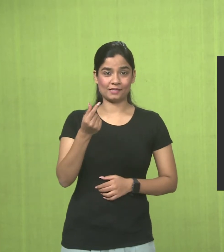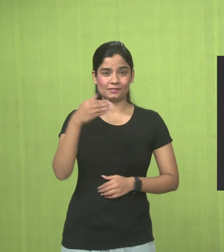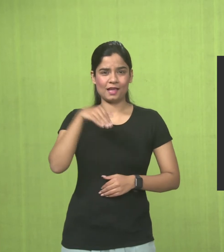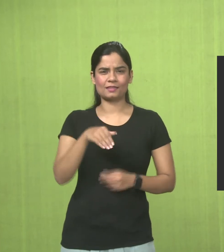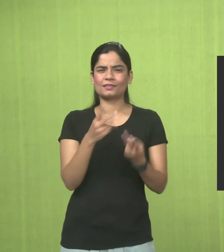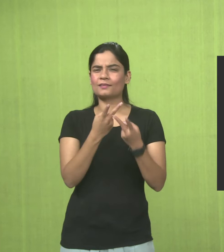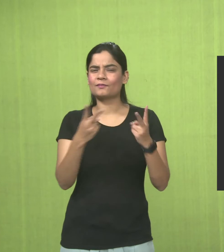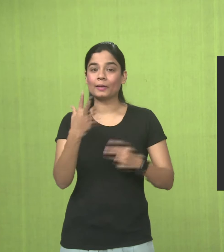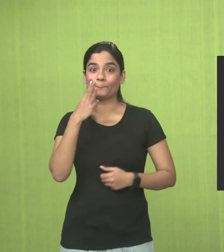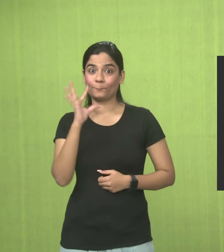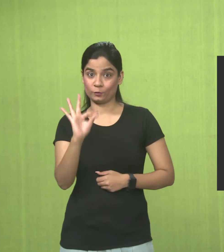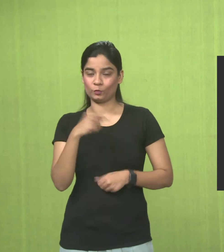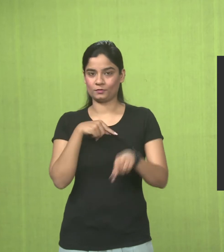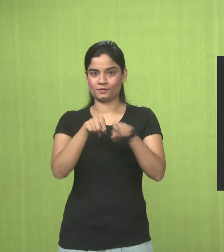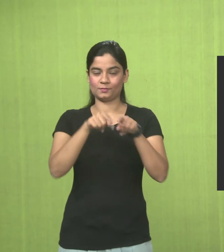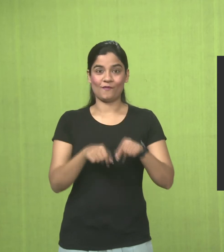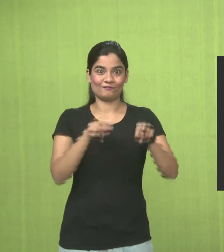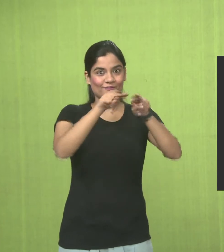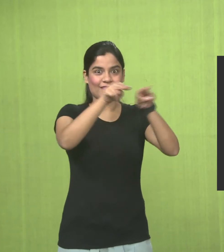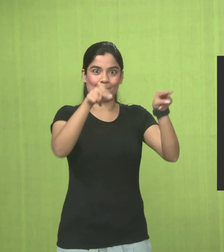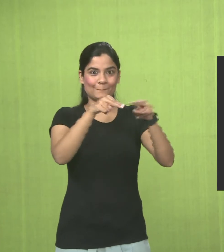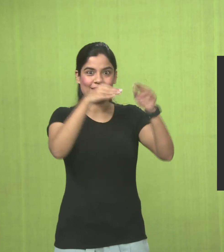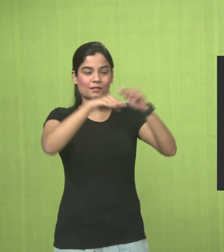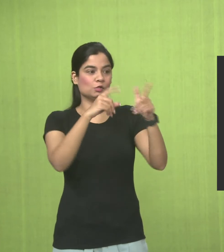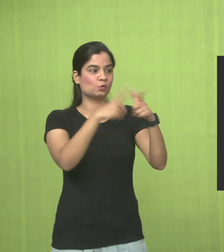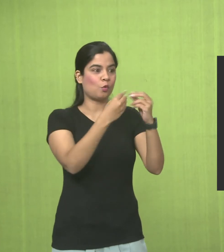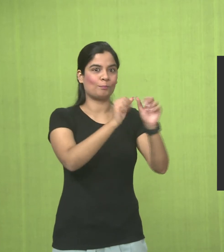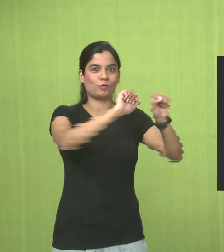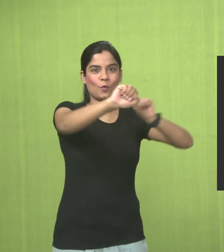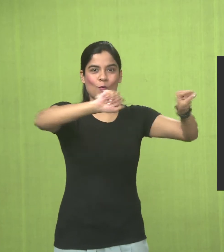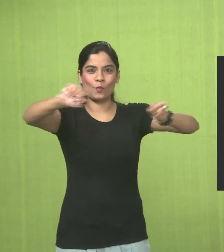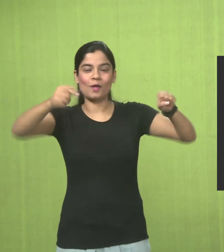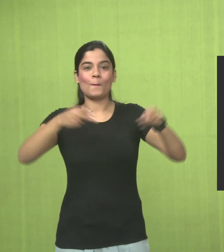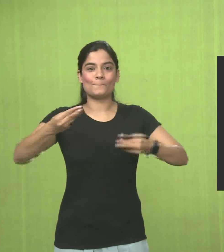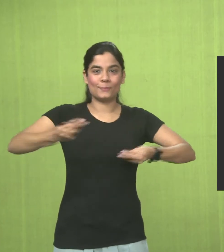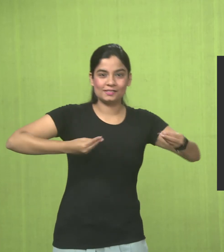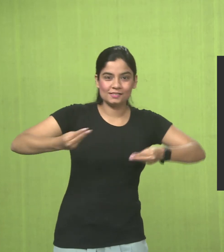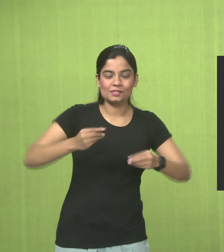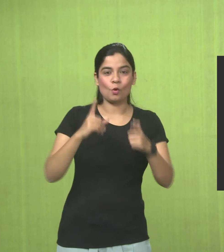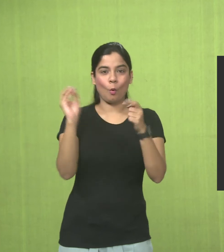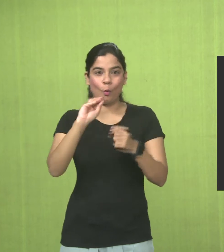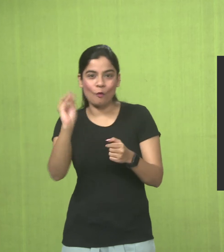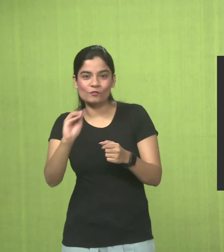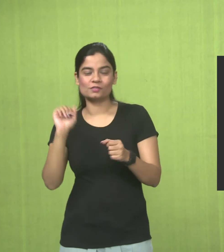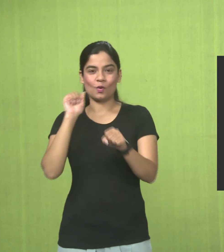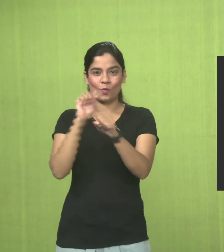Now let us discuss the importance of economic stability. People have